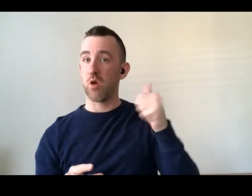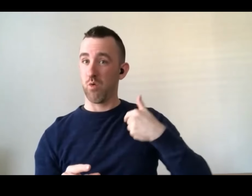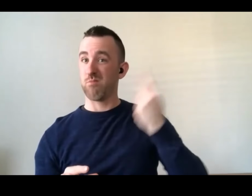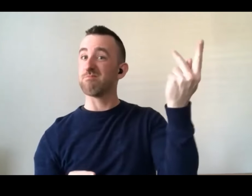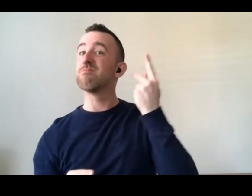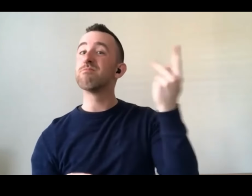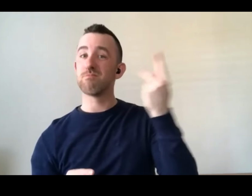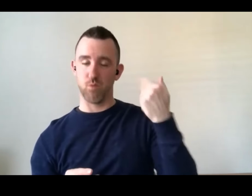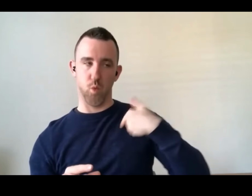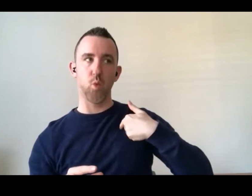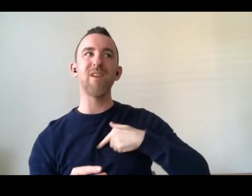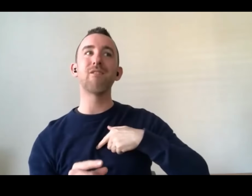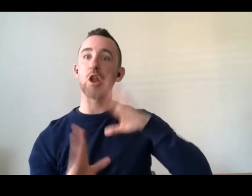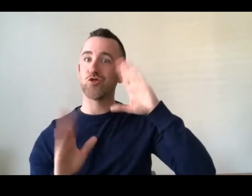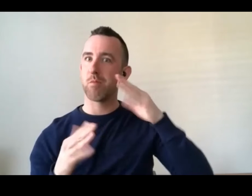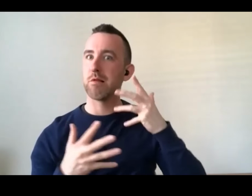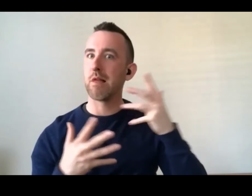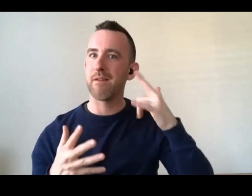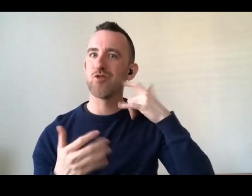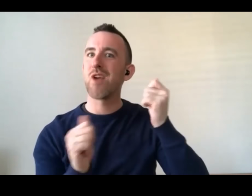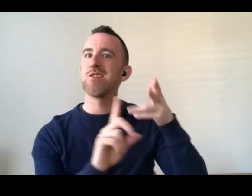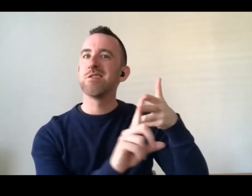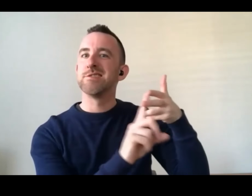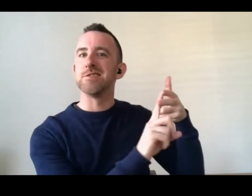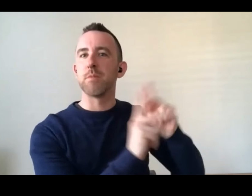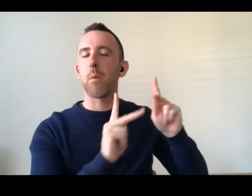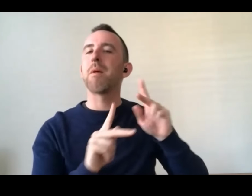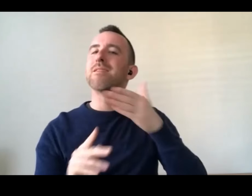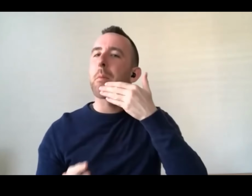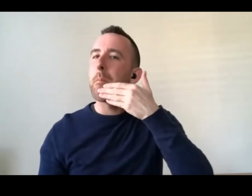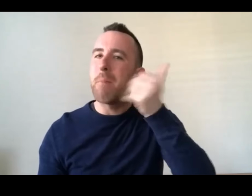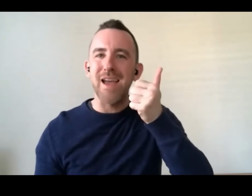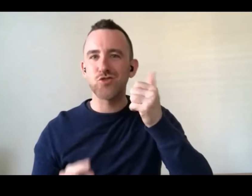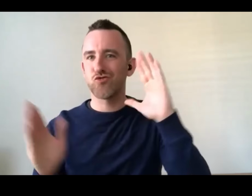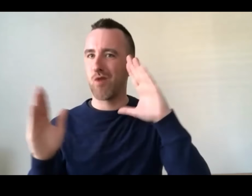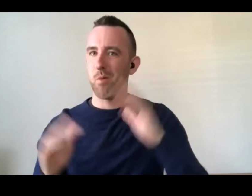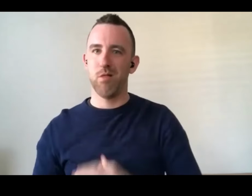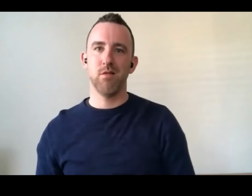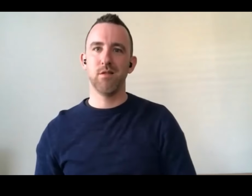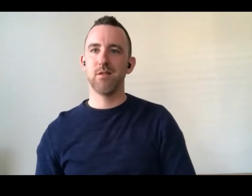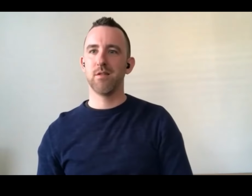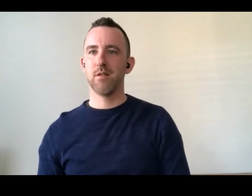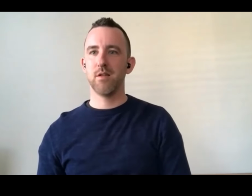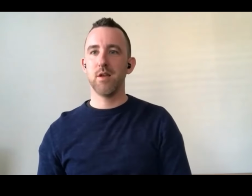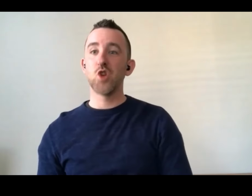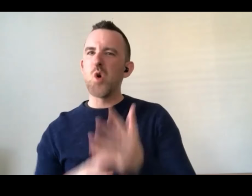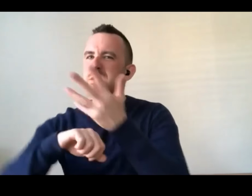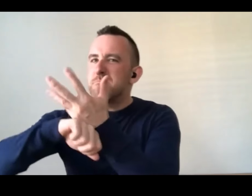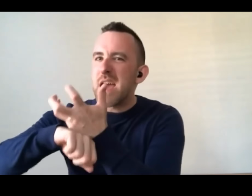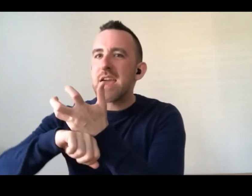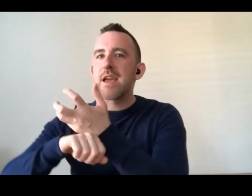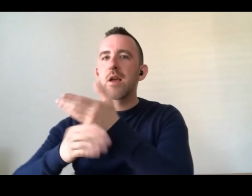do things for us, but the best kinds of trouble, the best trouble. So beg,